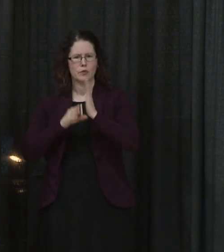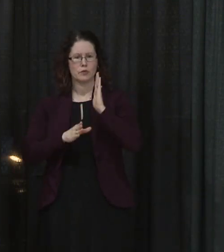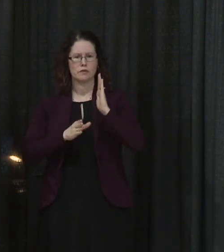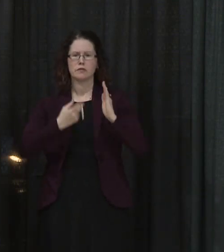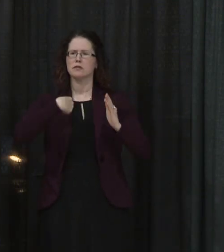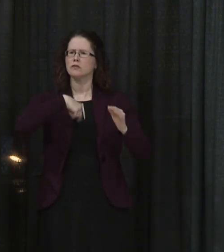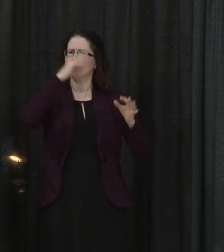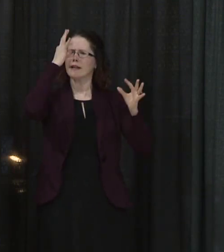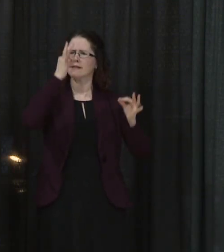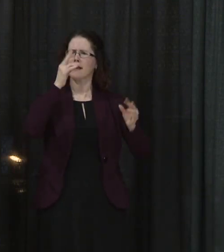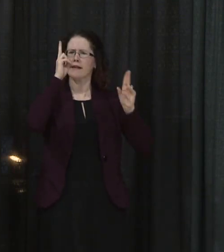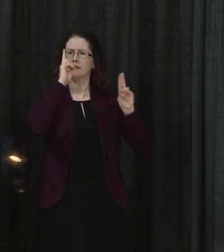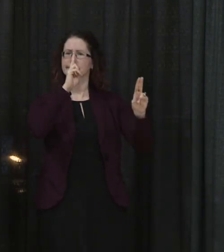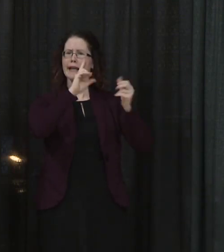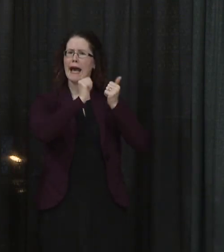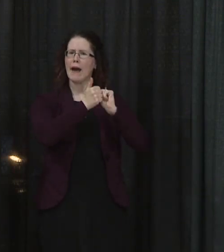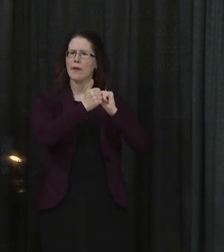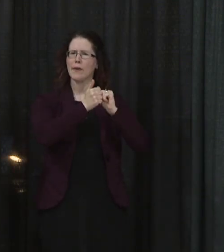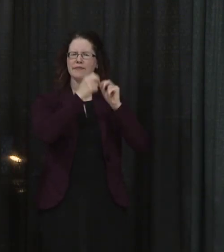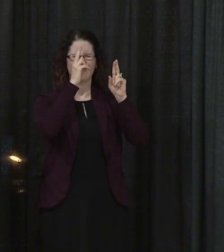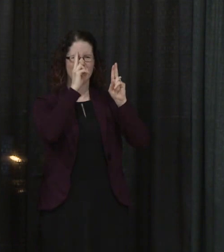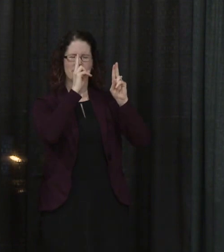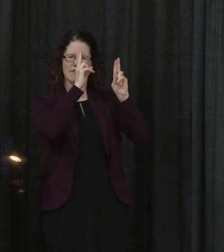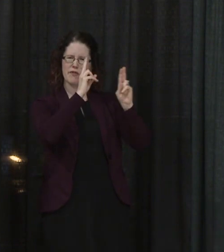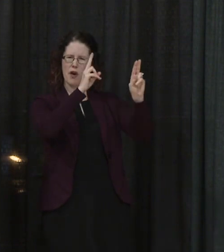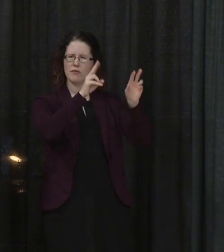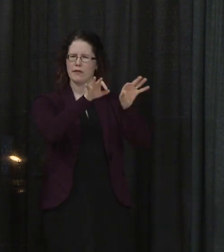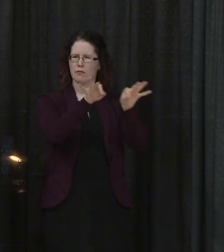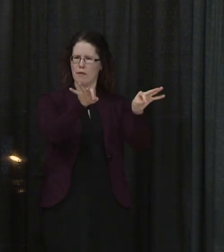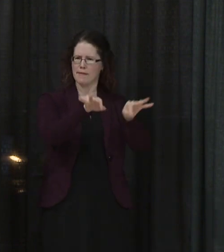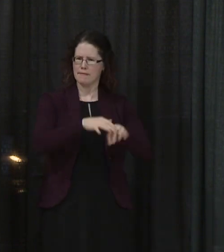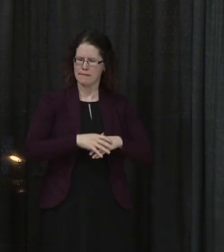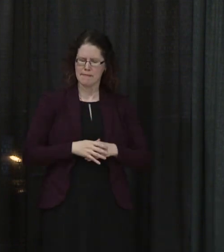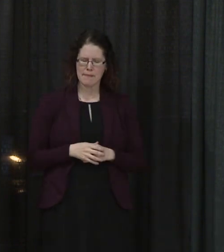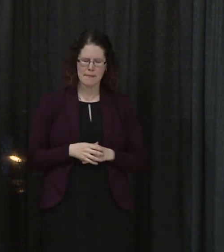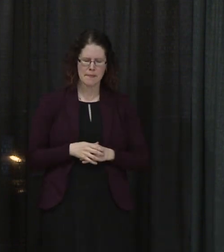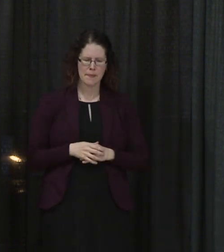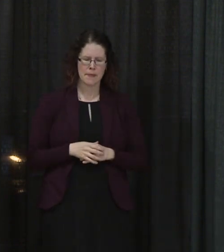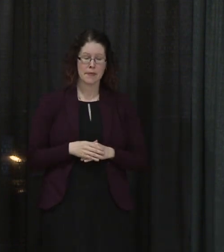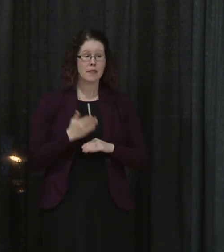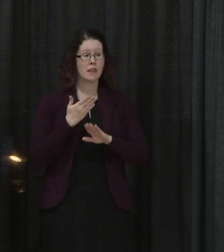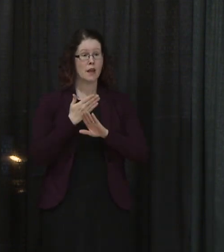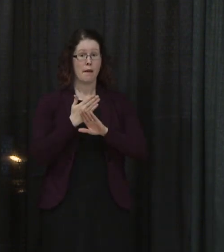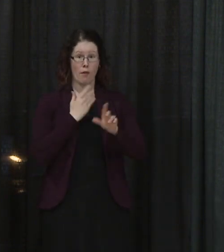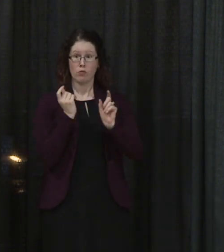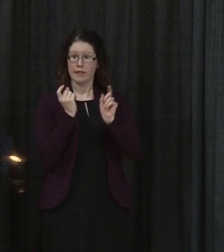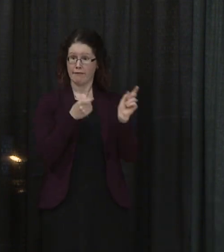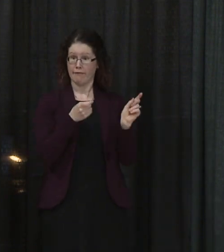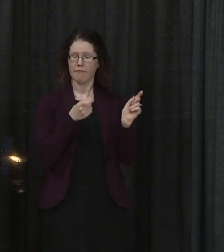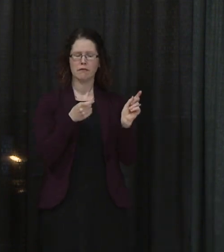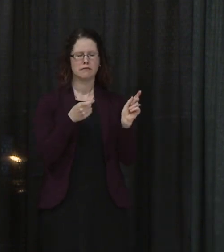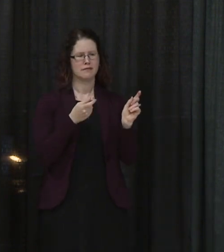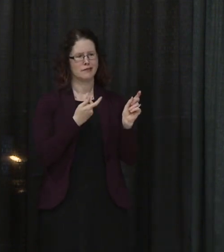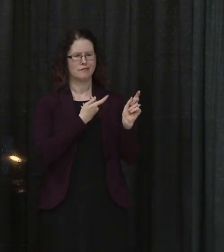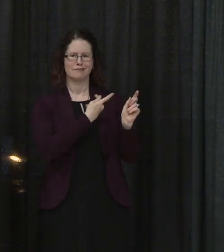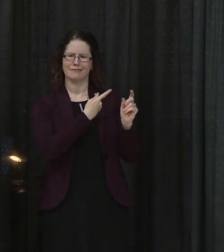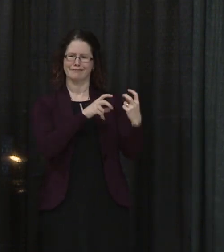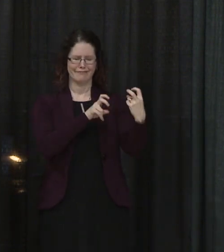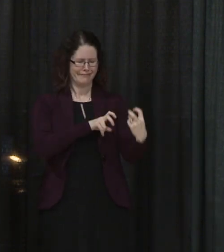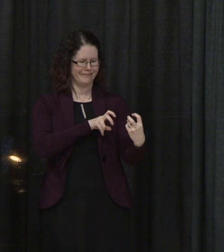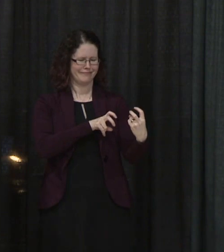Hadfield an honorary NSCC diploma. But prior to the ceremony, I had the pleasure of meeting Colonel